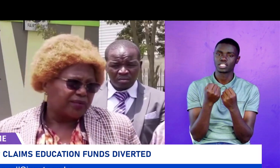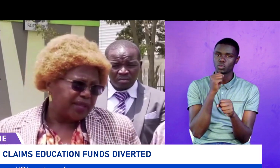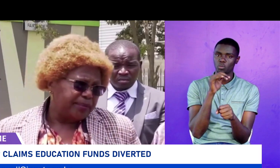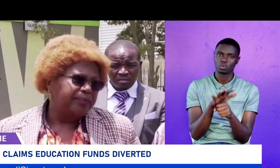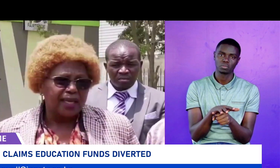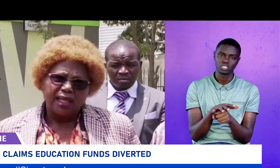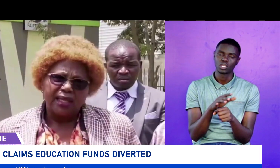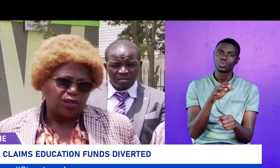for them.